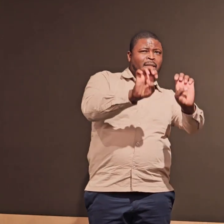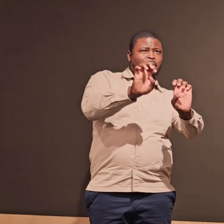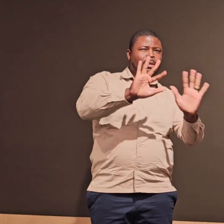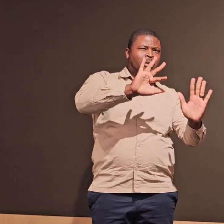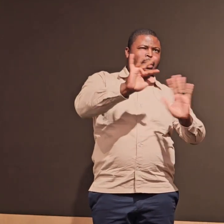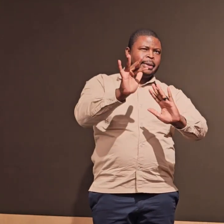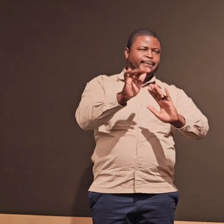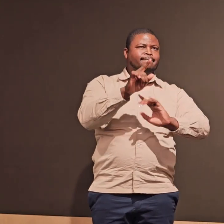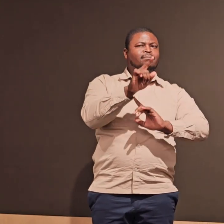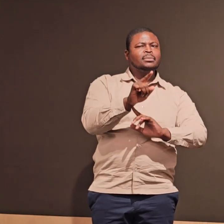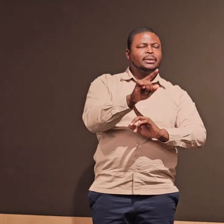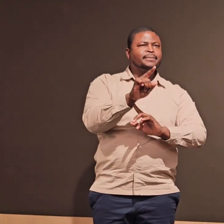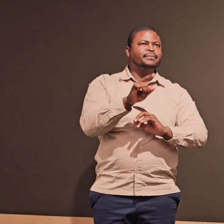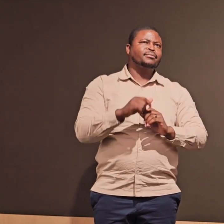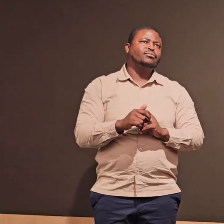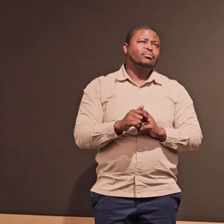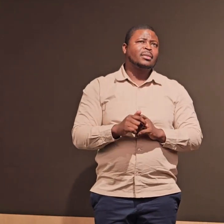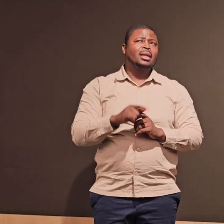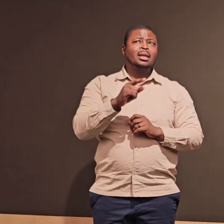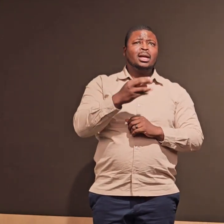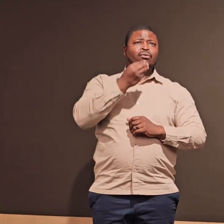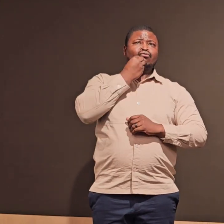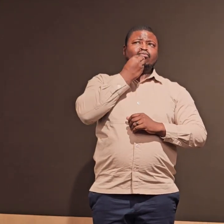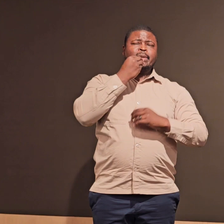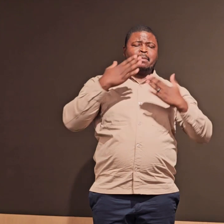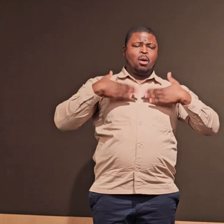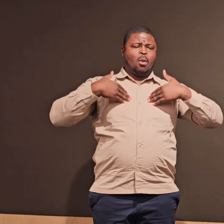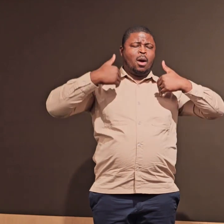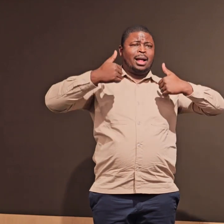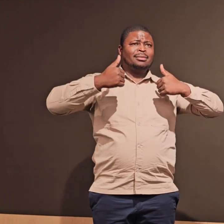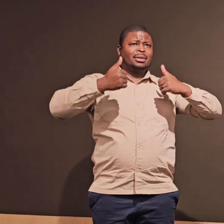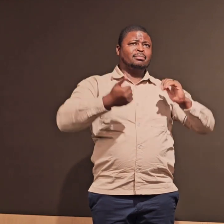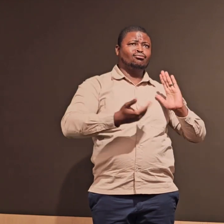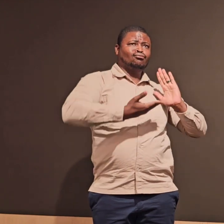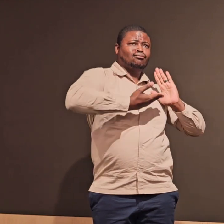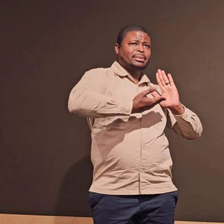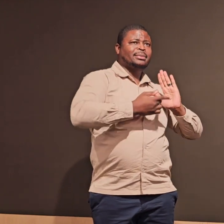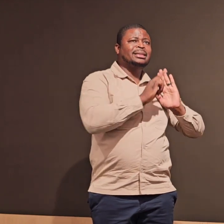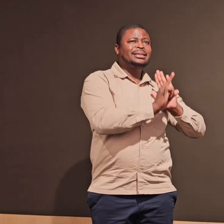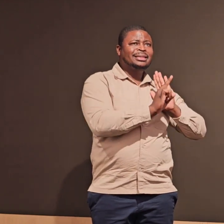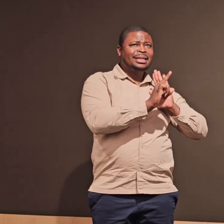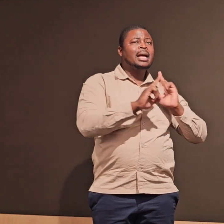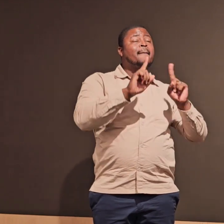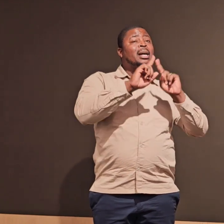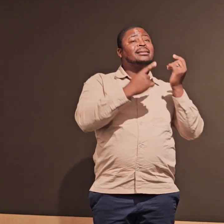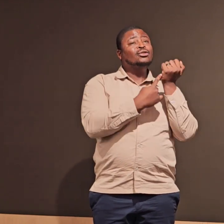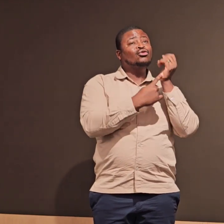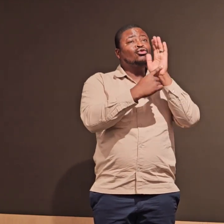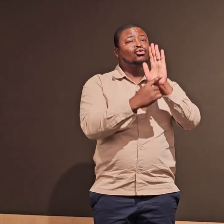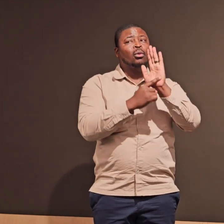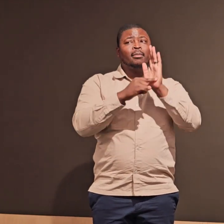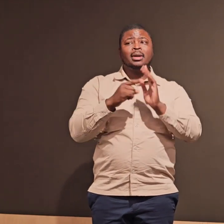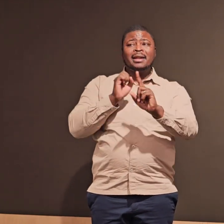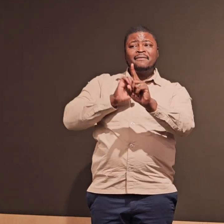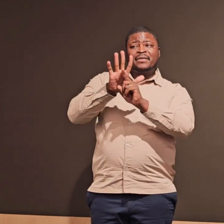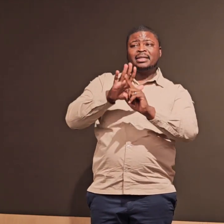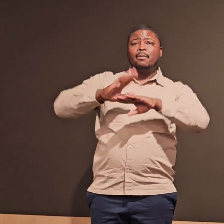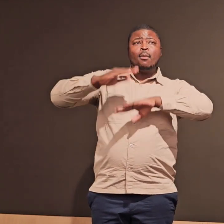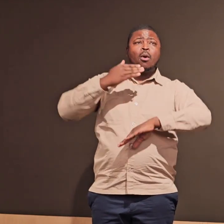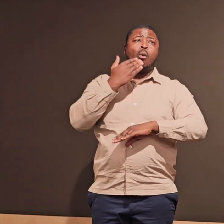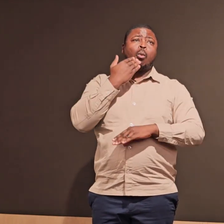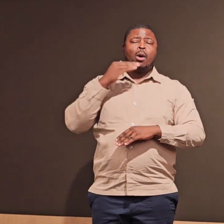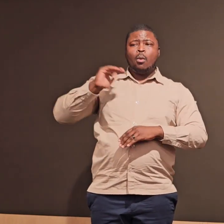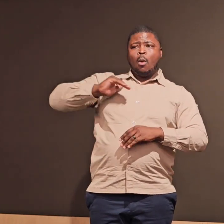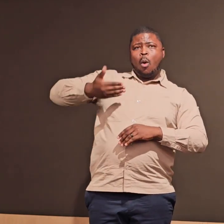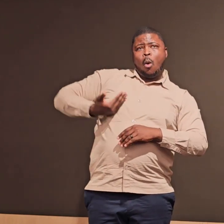show that these nutrition indicators are actually a thorn for females